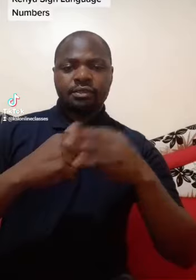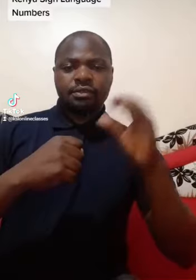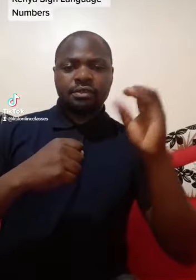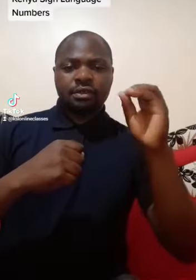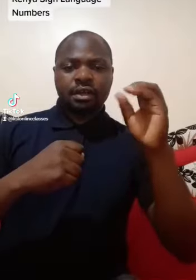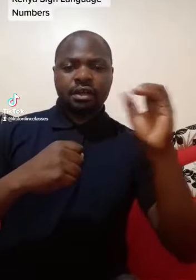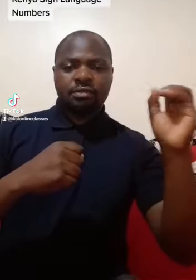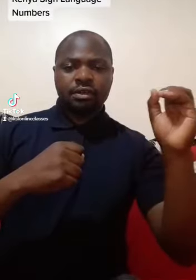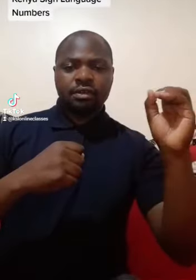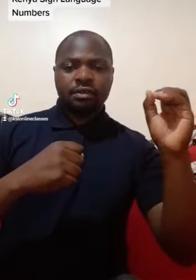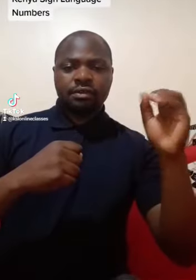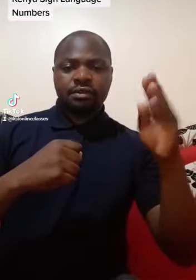800,